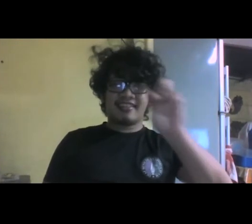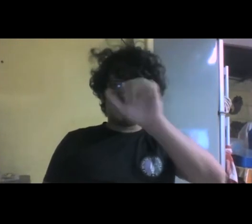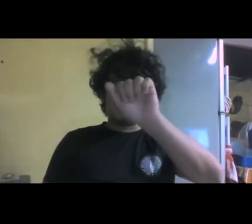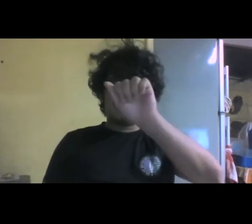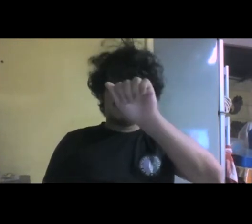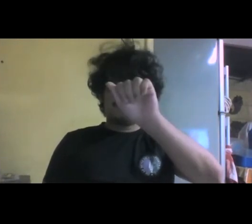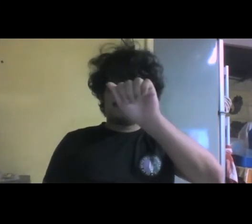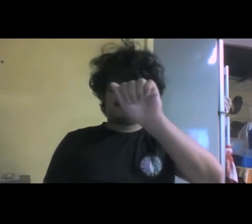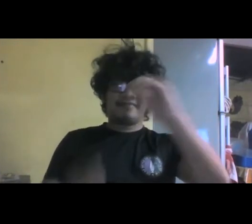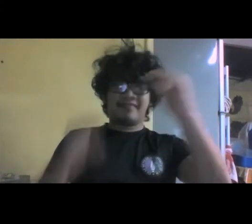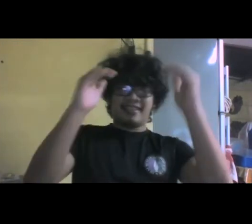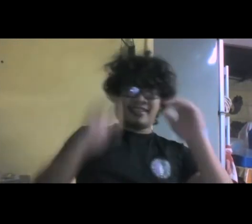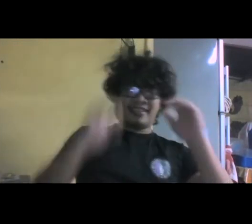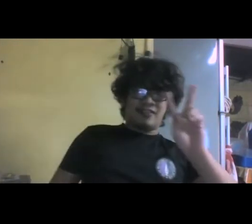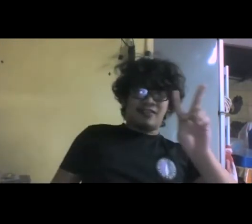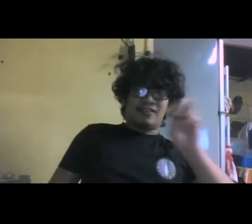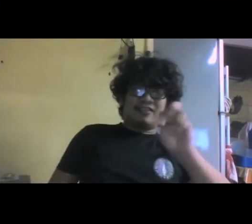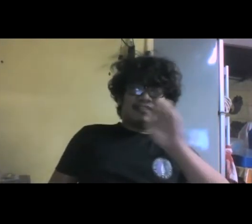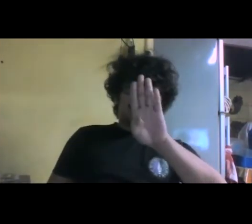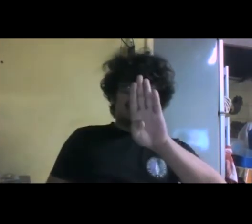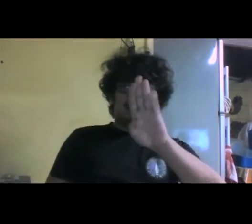B.